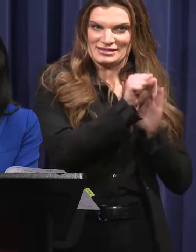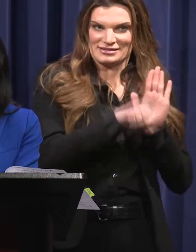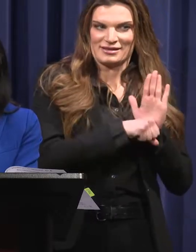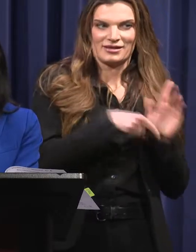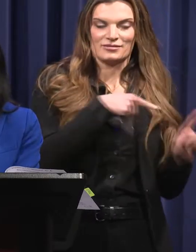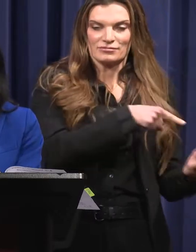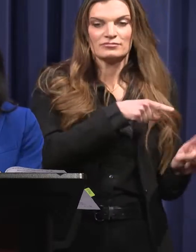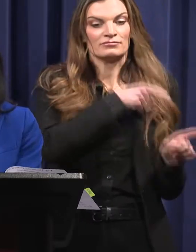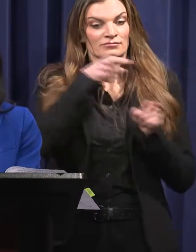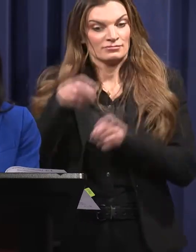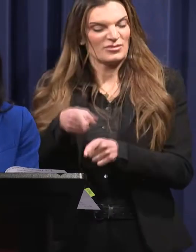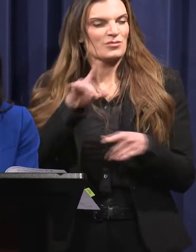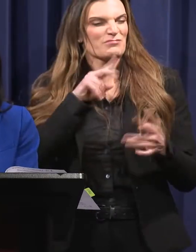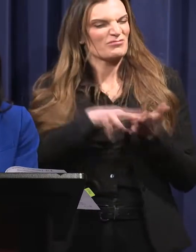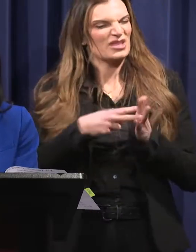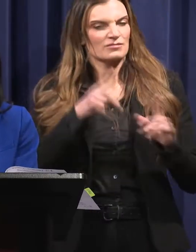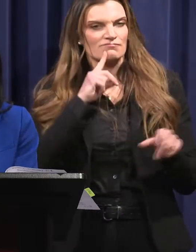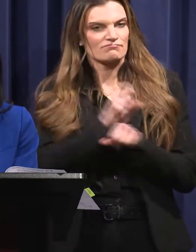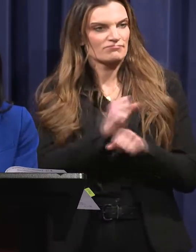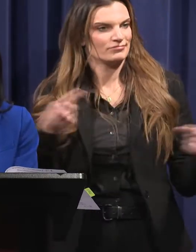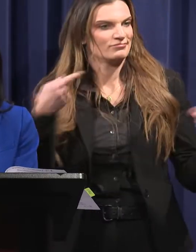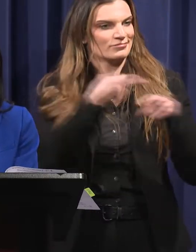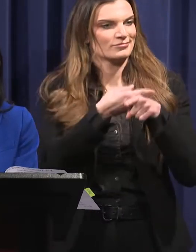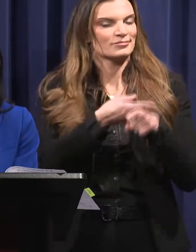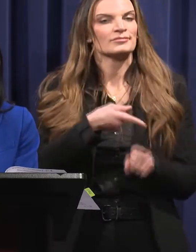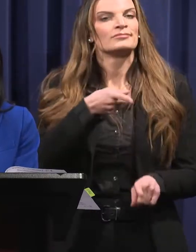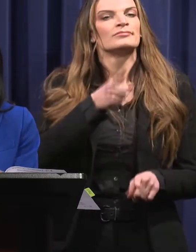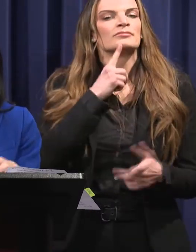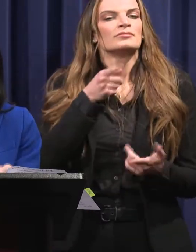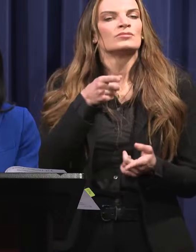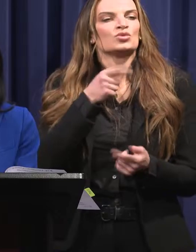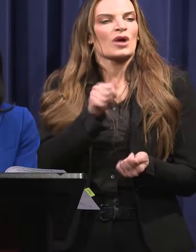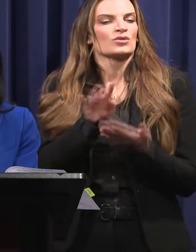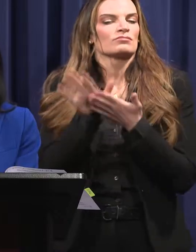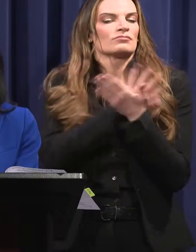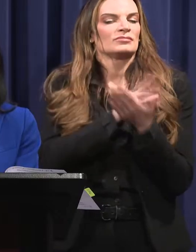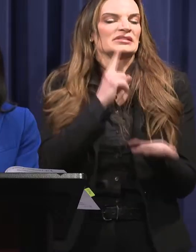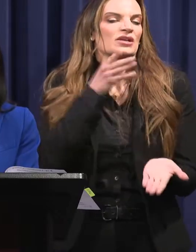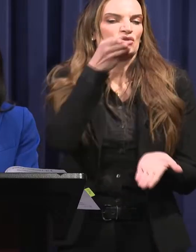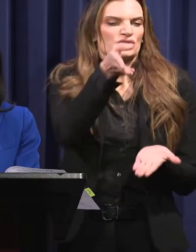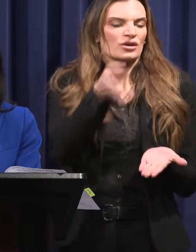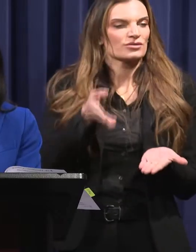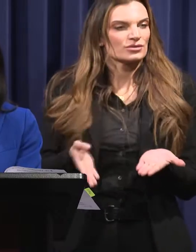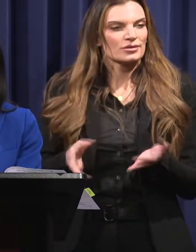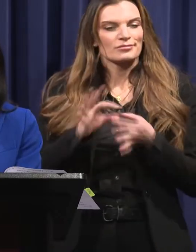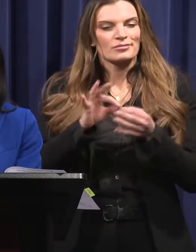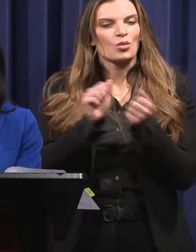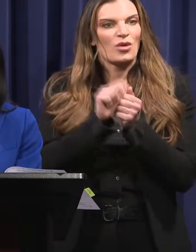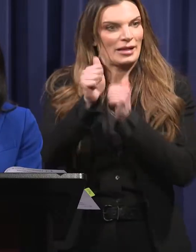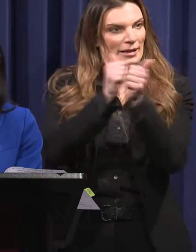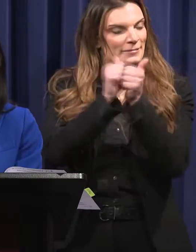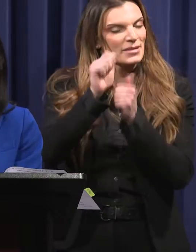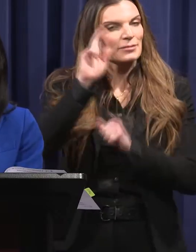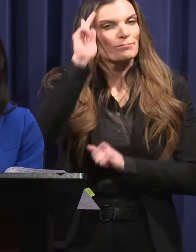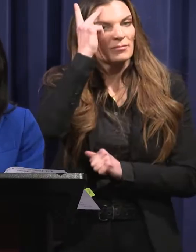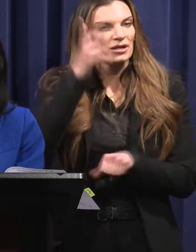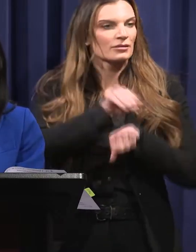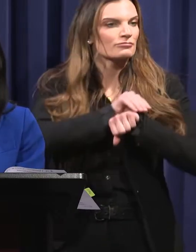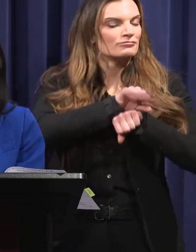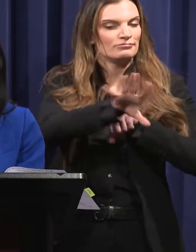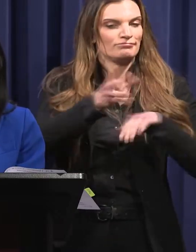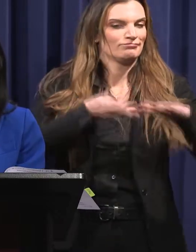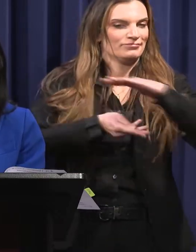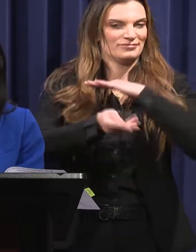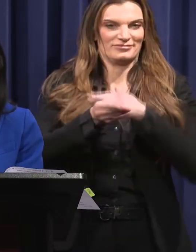above-referenced entities and earn fees while consulting, fundraising, and coordinating campaign activities on behalf of